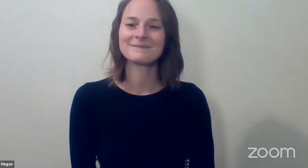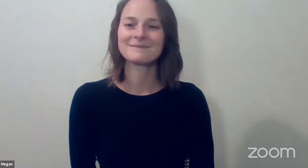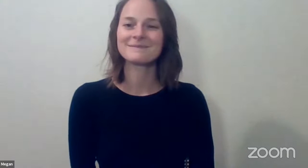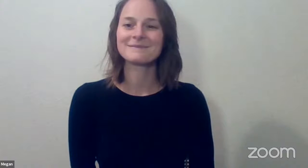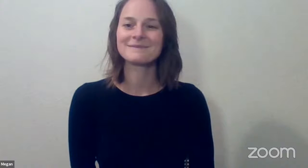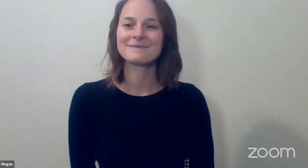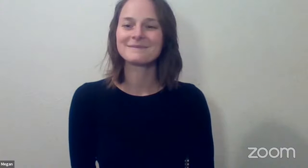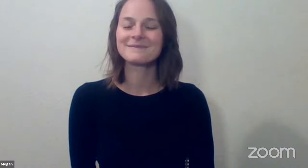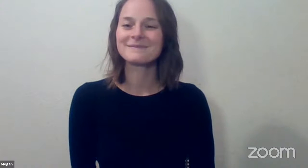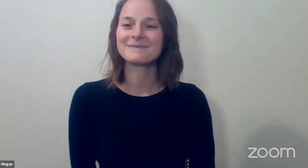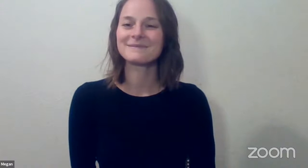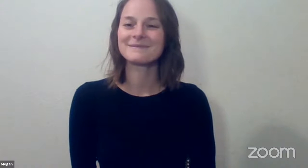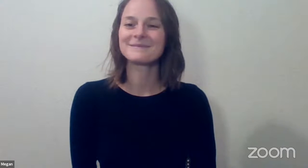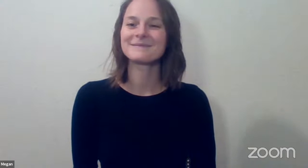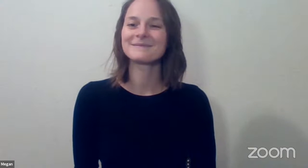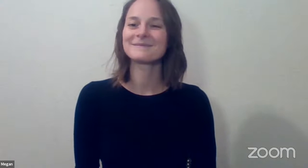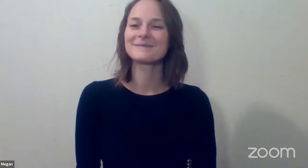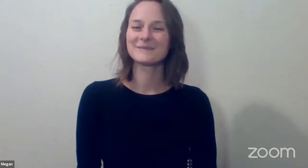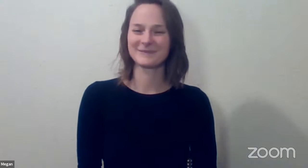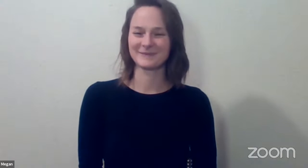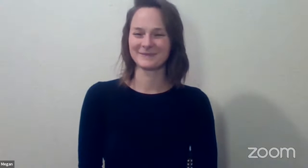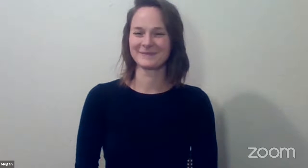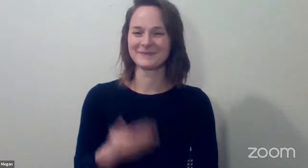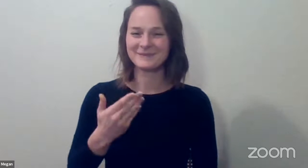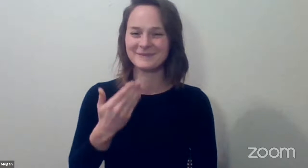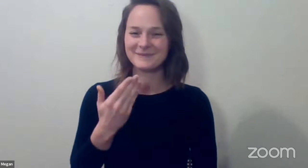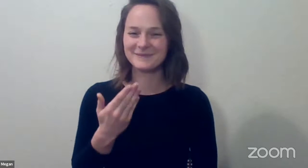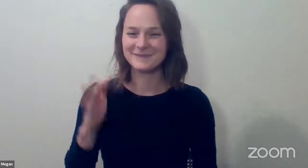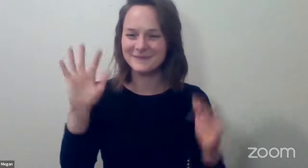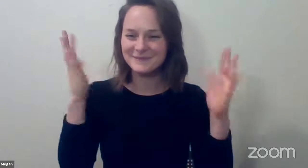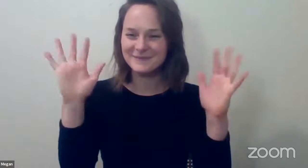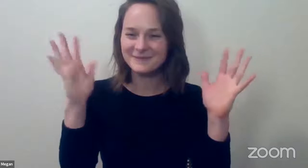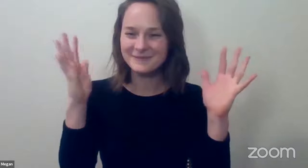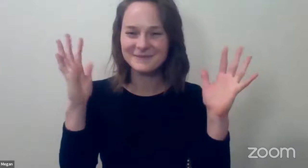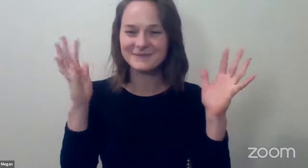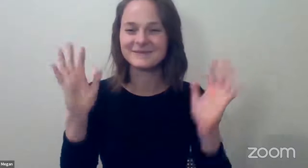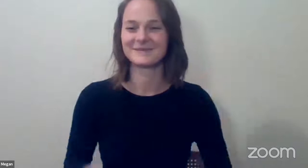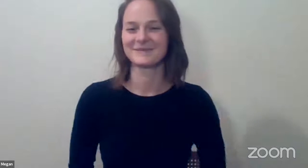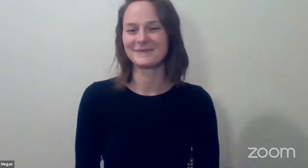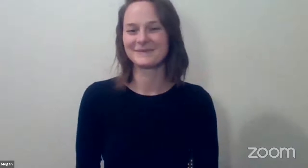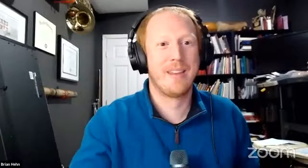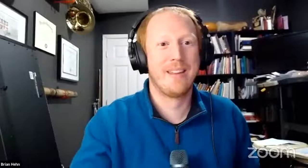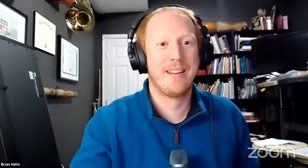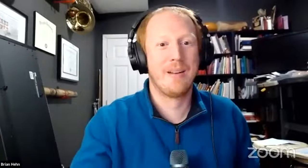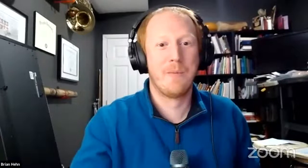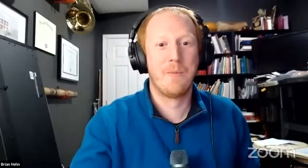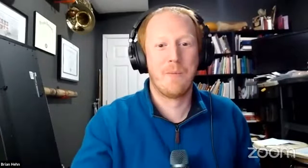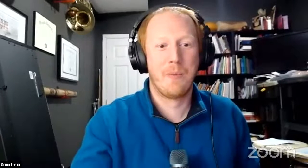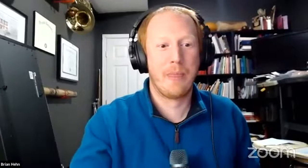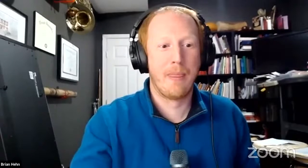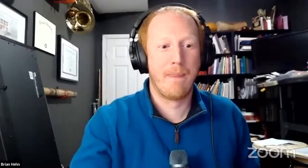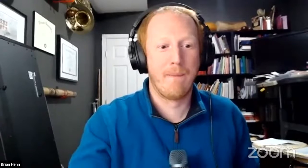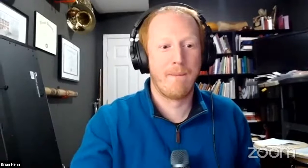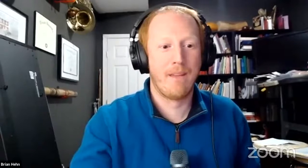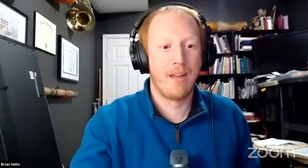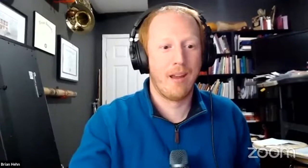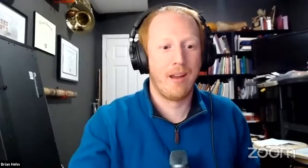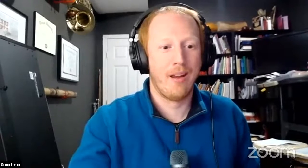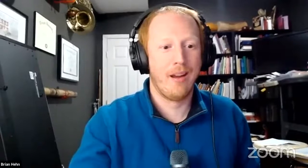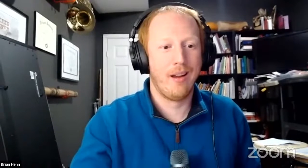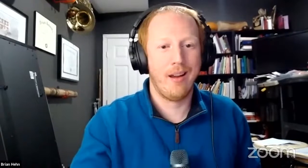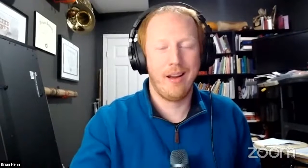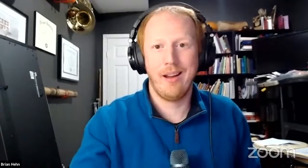virus keeps us 6 feet apart, but we rejoice in friendship that's deep within the heart. Love and joy come to